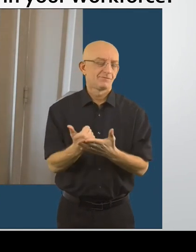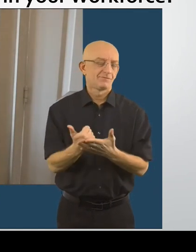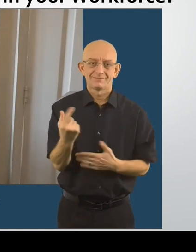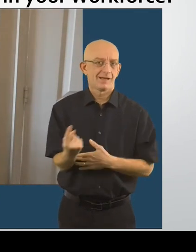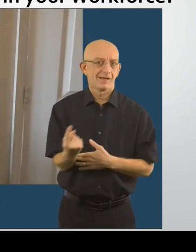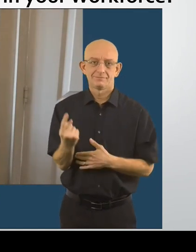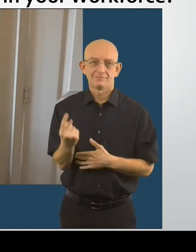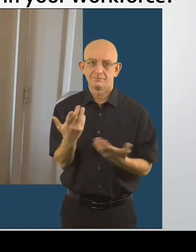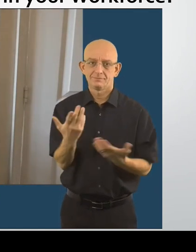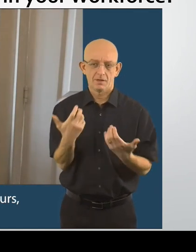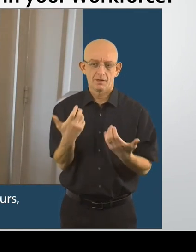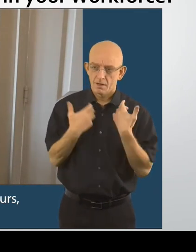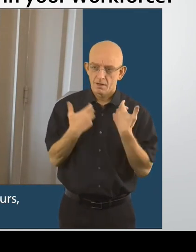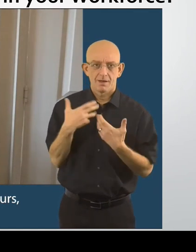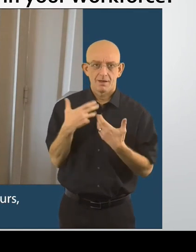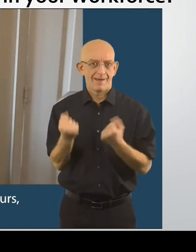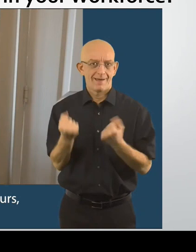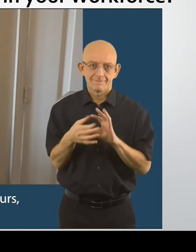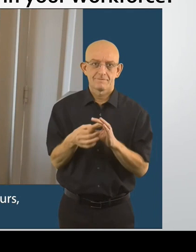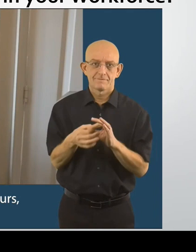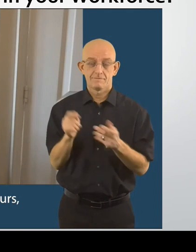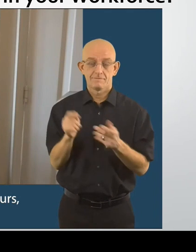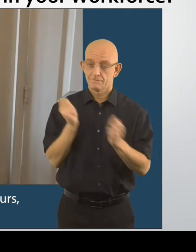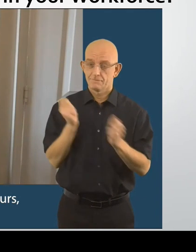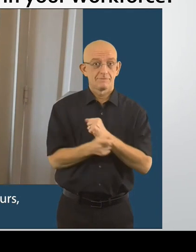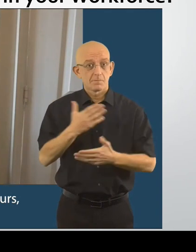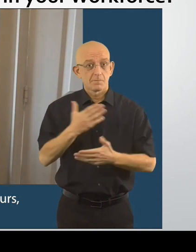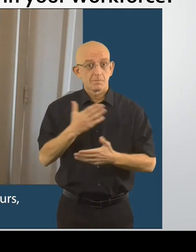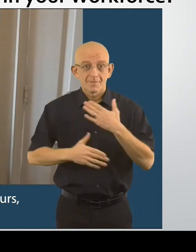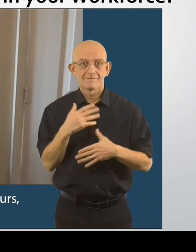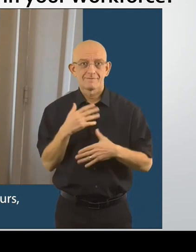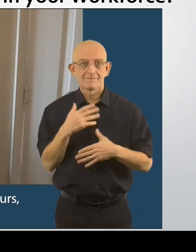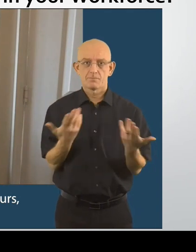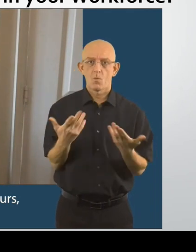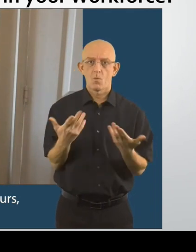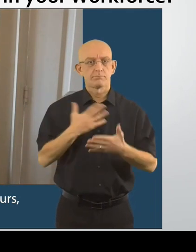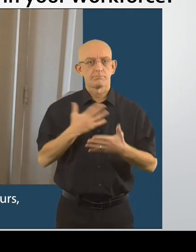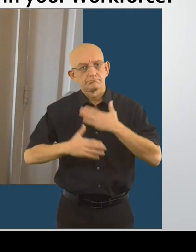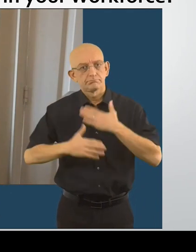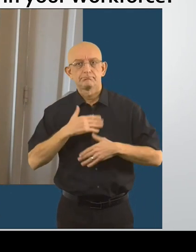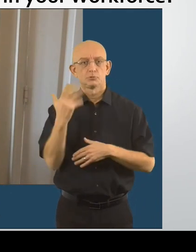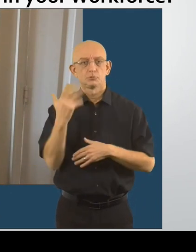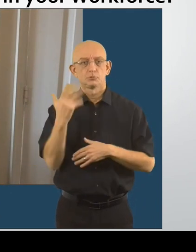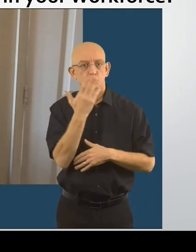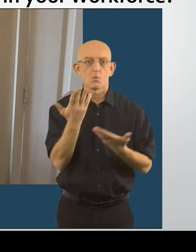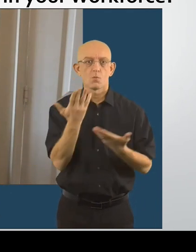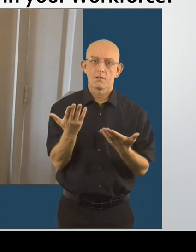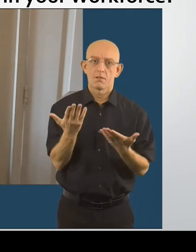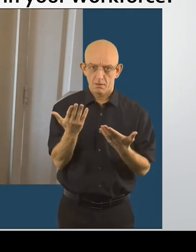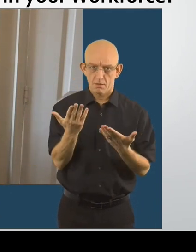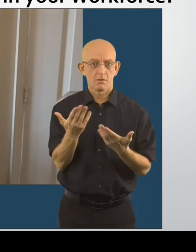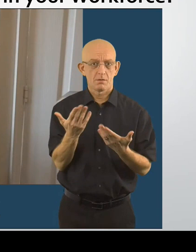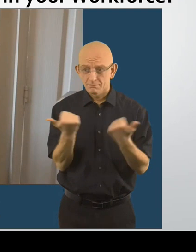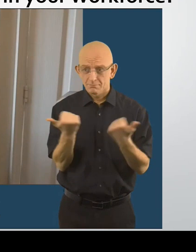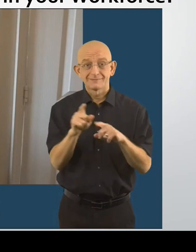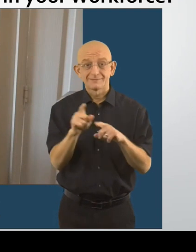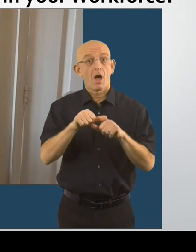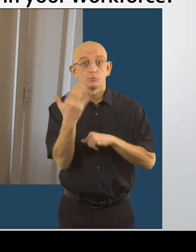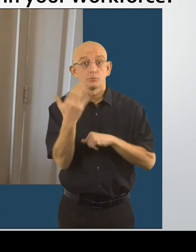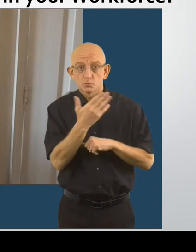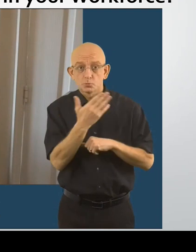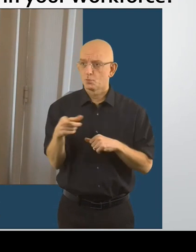is doing fantastically well. She's turned around her behaviours, she's settled in school, she's doing well